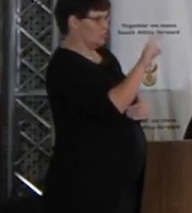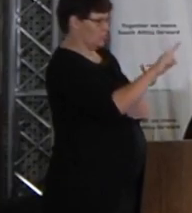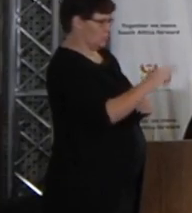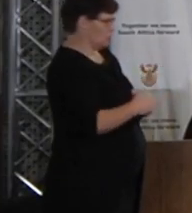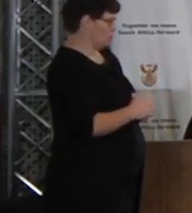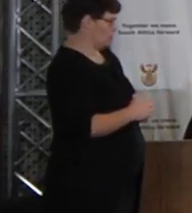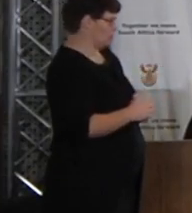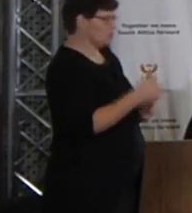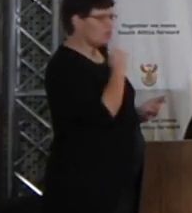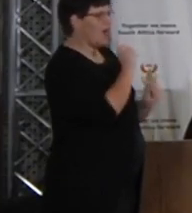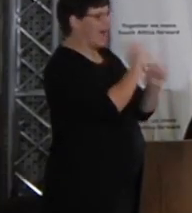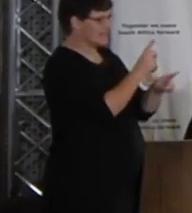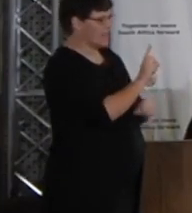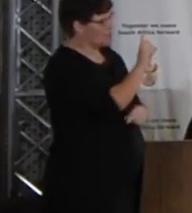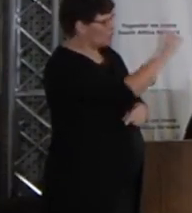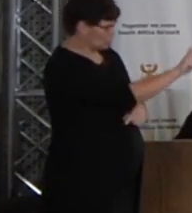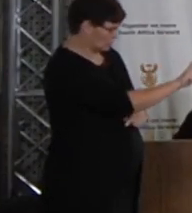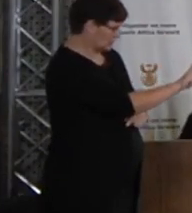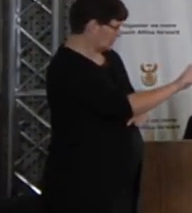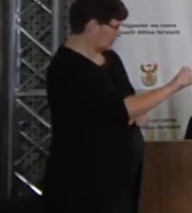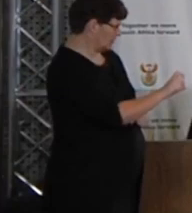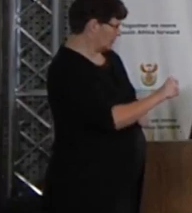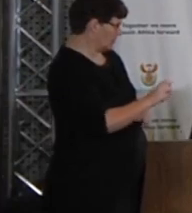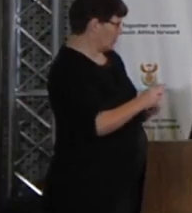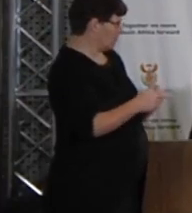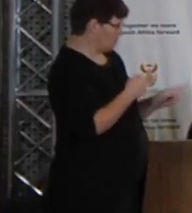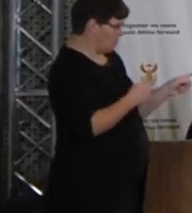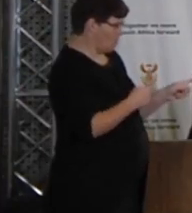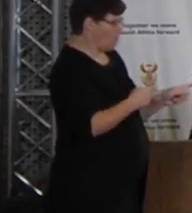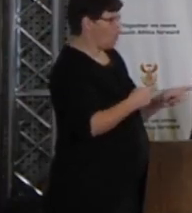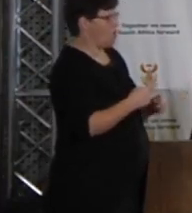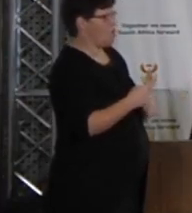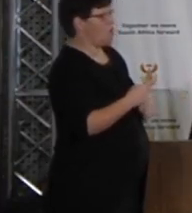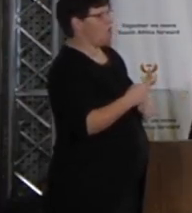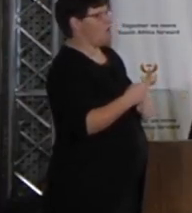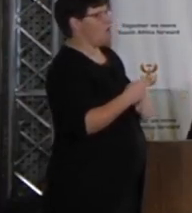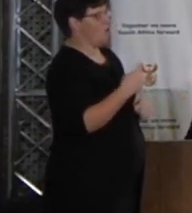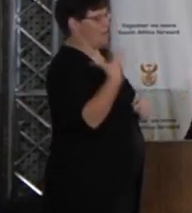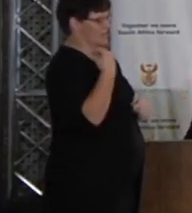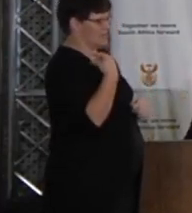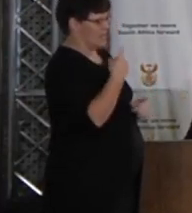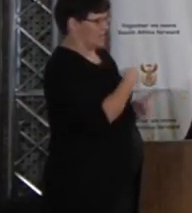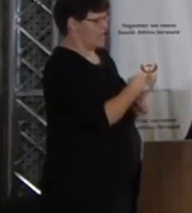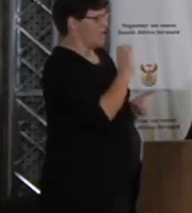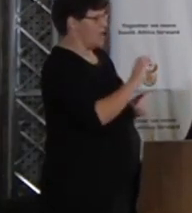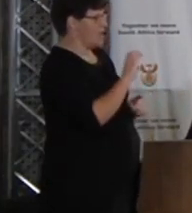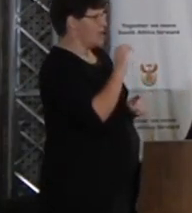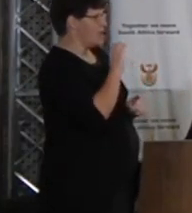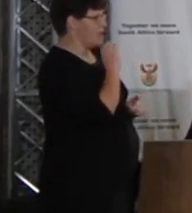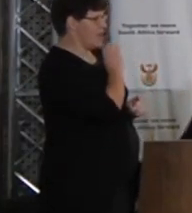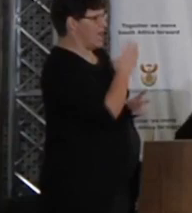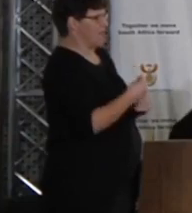This is not an answer. It's a question that came through for Minister Nkosazana Dlamini Zuma. Her cousin has got